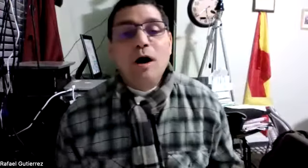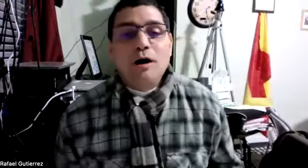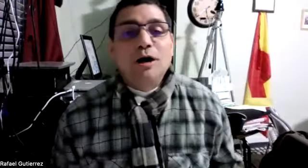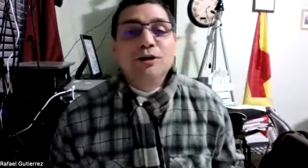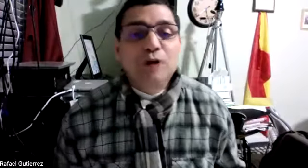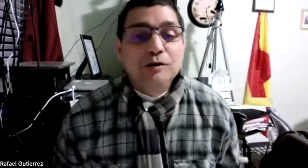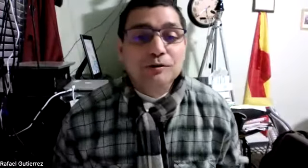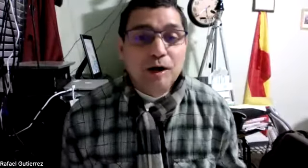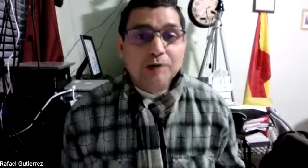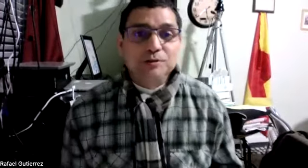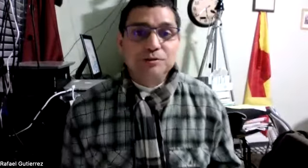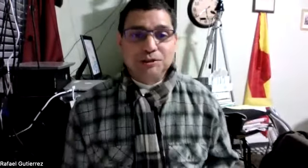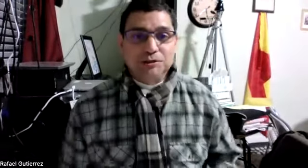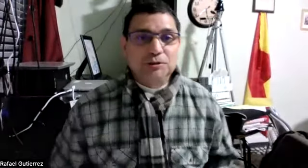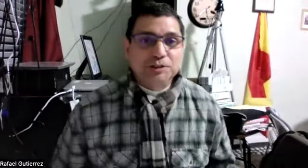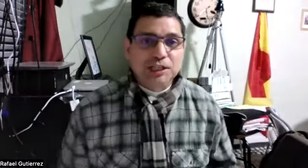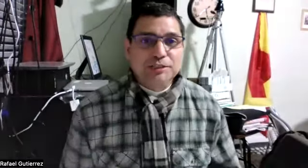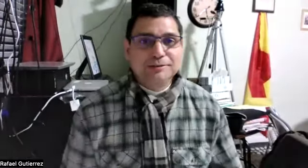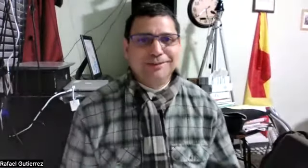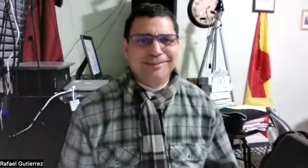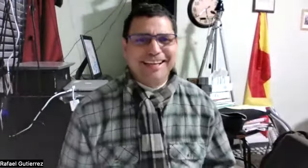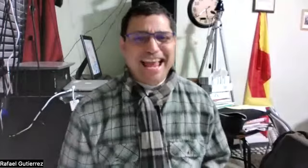walk, don't run to your son?